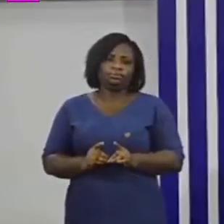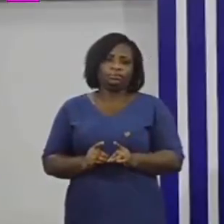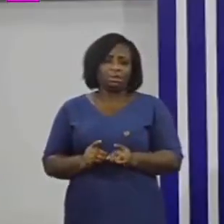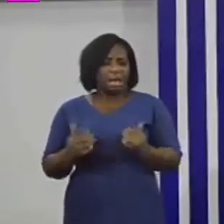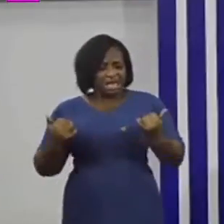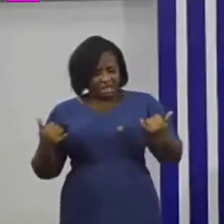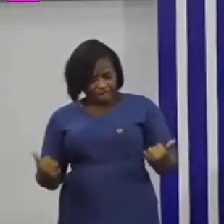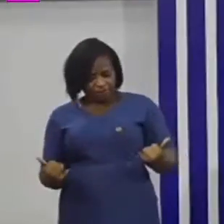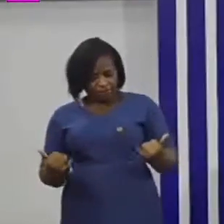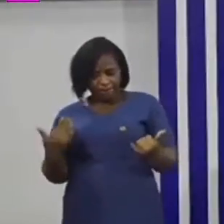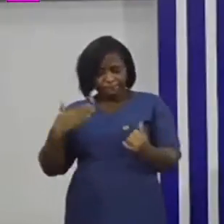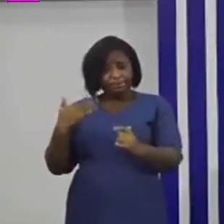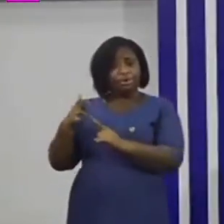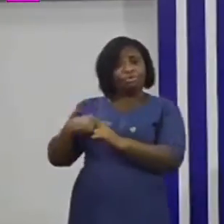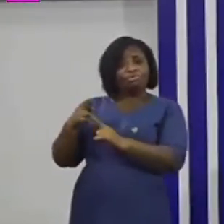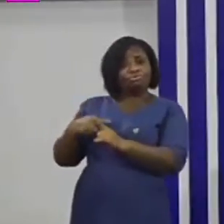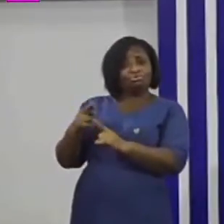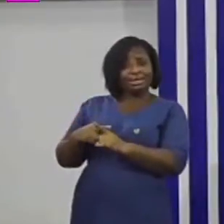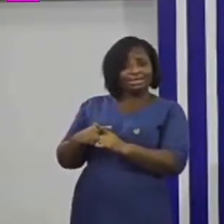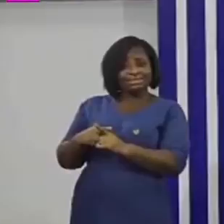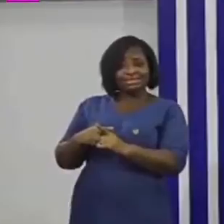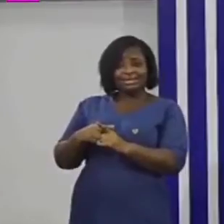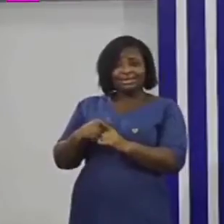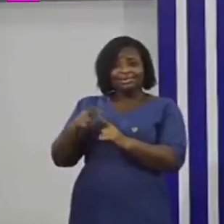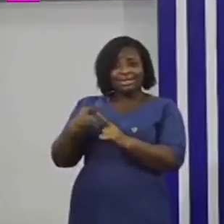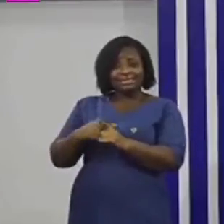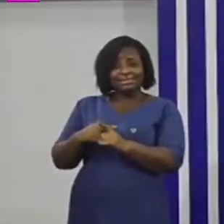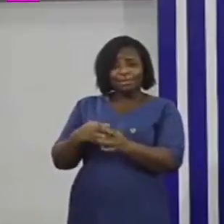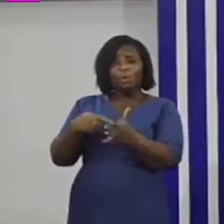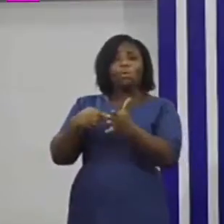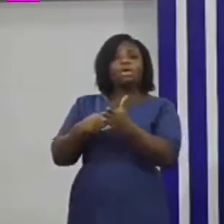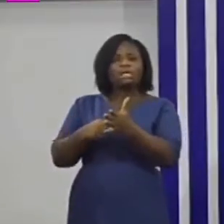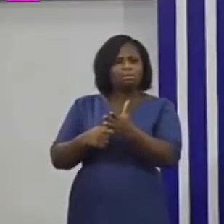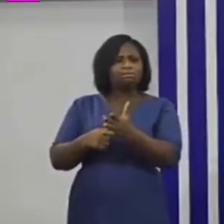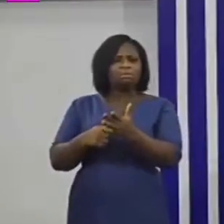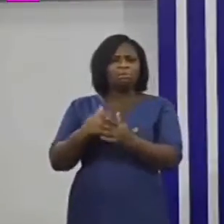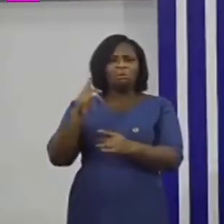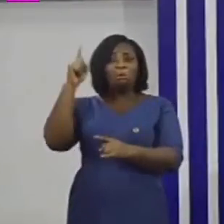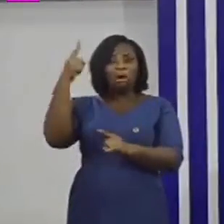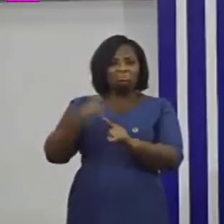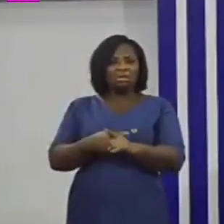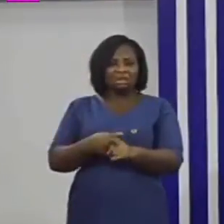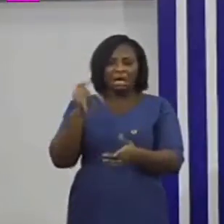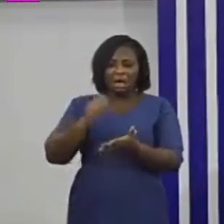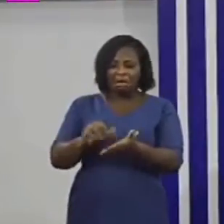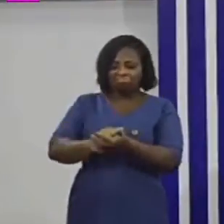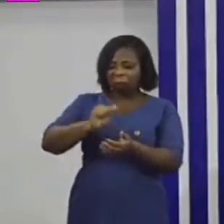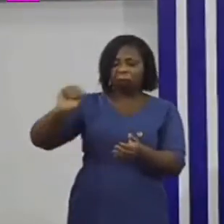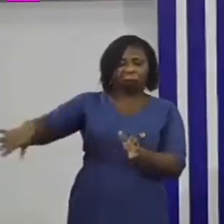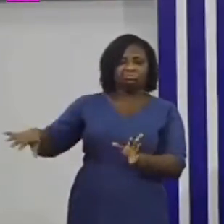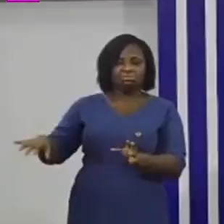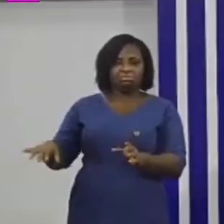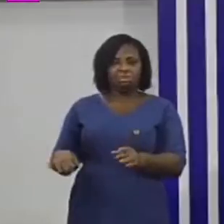When your rent is in arrears for 1 month, you can be evicted. That's what the law says.